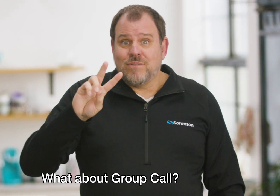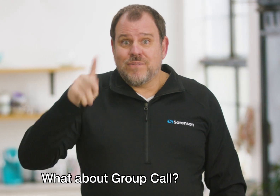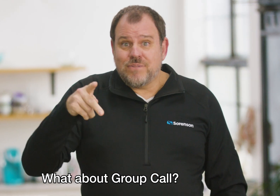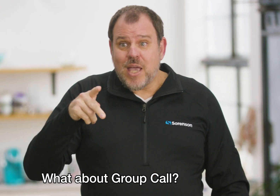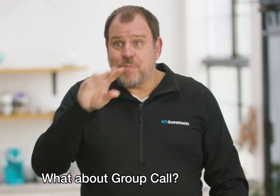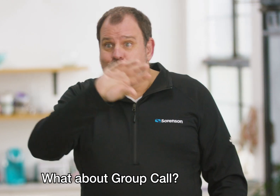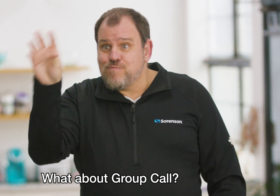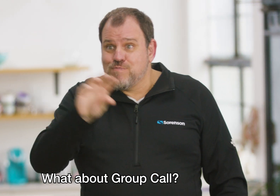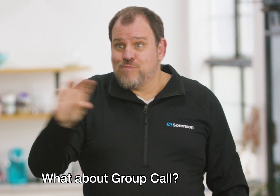What about group call?